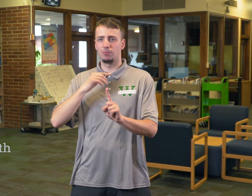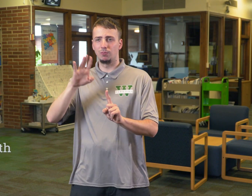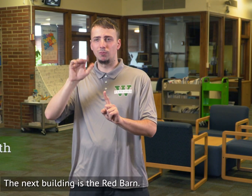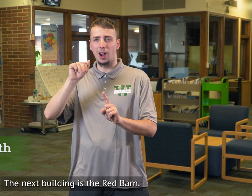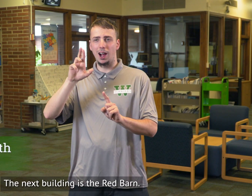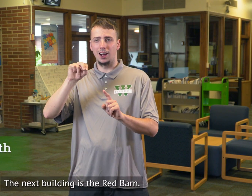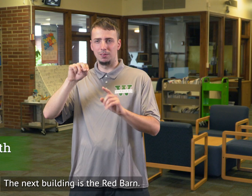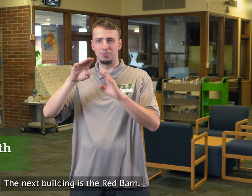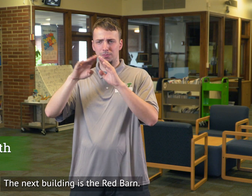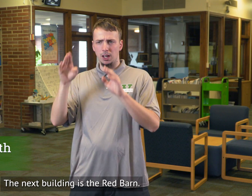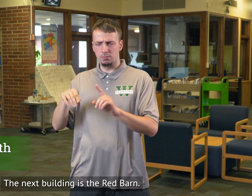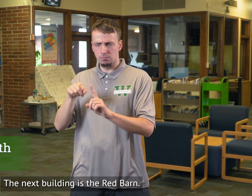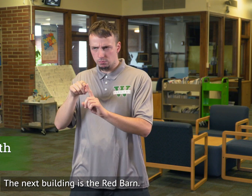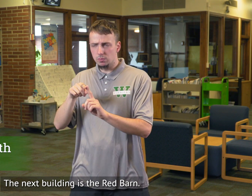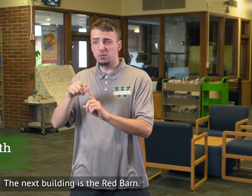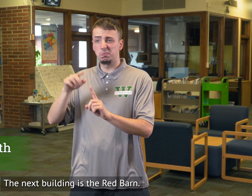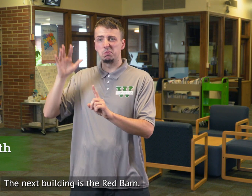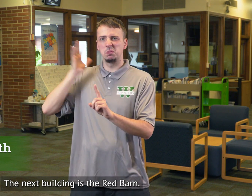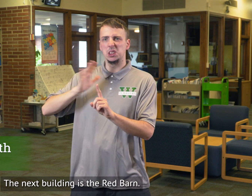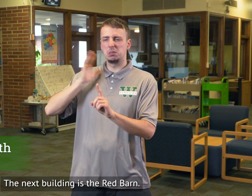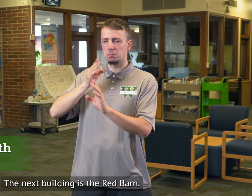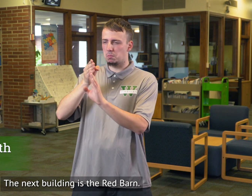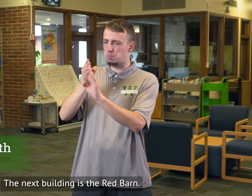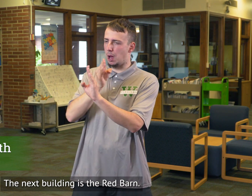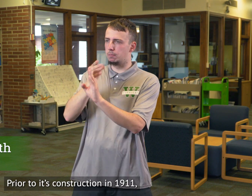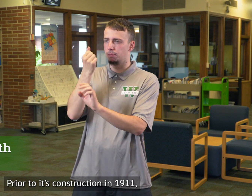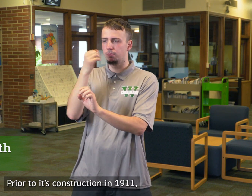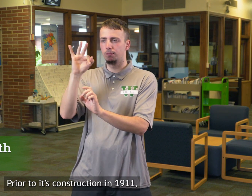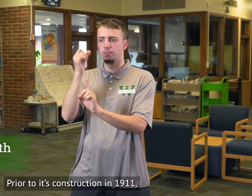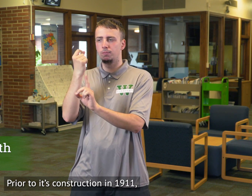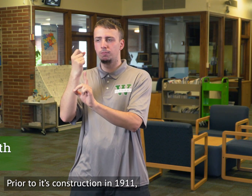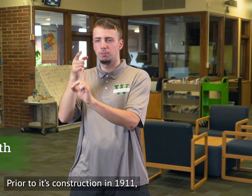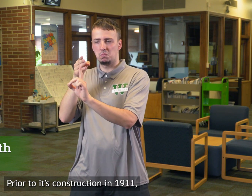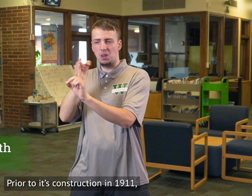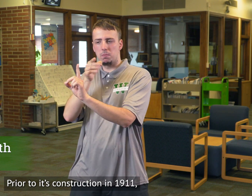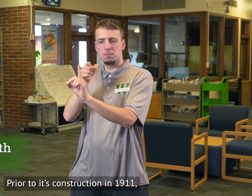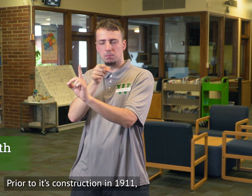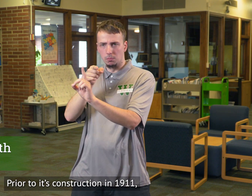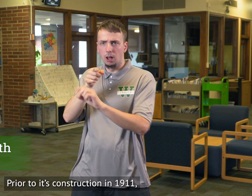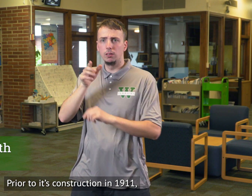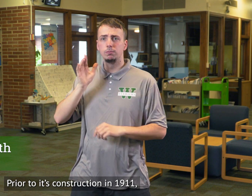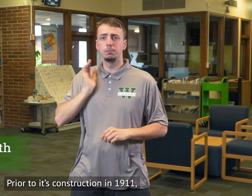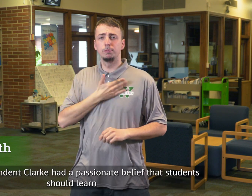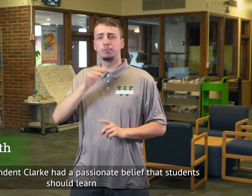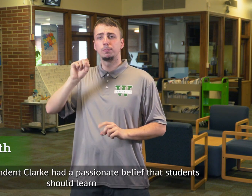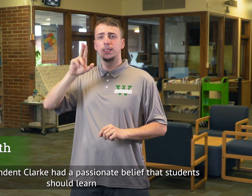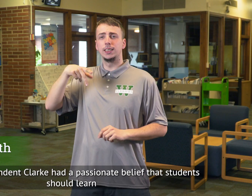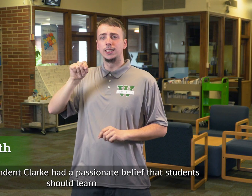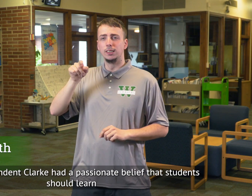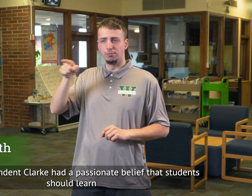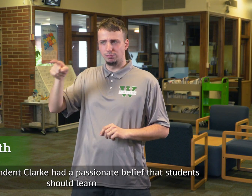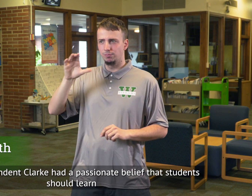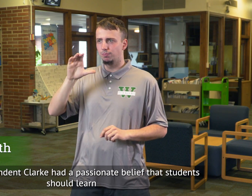The next building is the Red Barn. Prior to its construction in 1911, our superintendent,